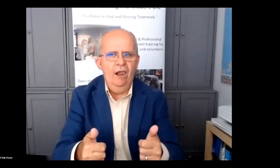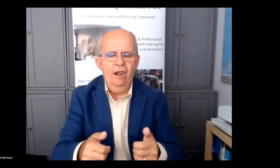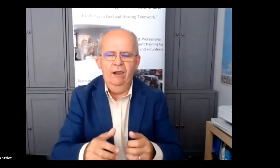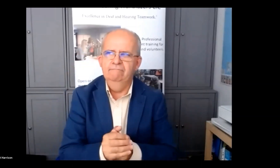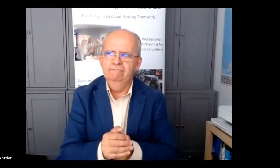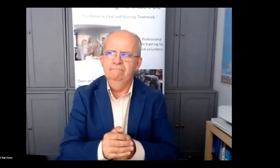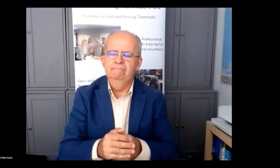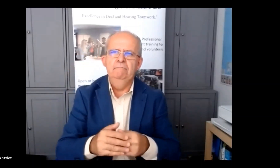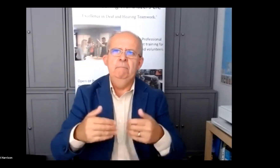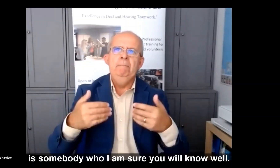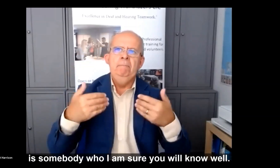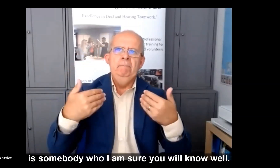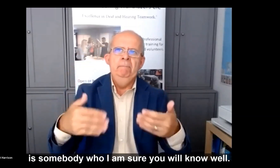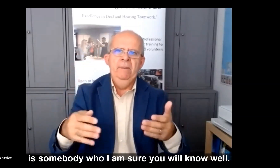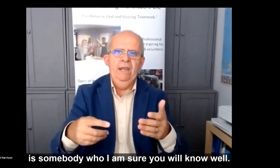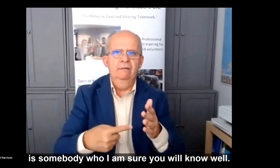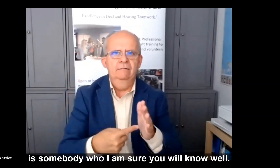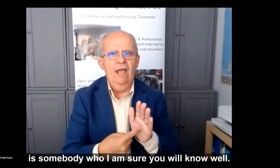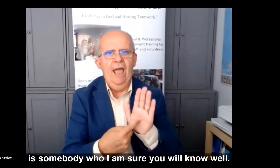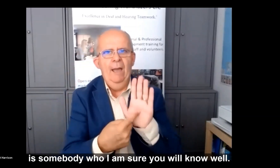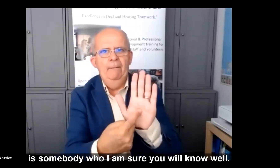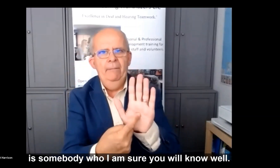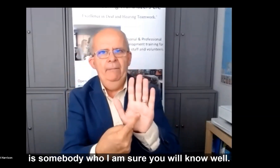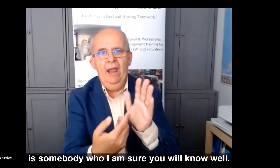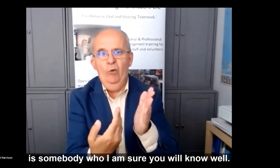is somebody who I'm sure you all know well.